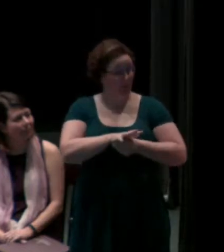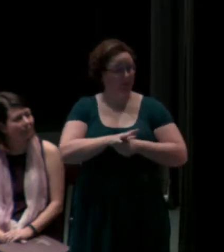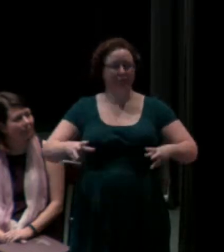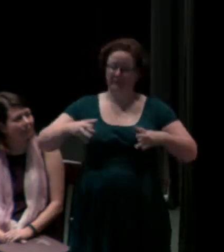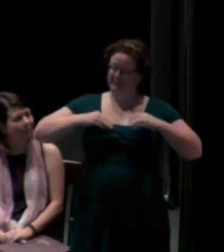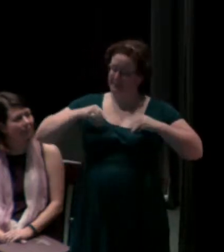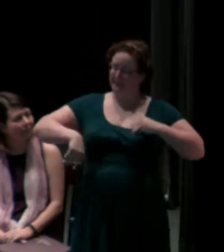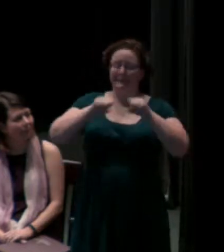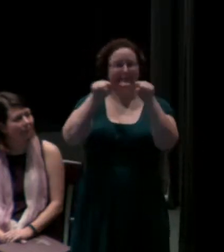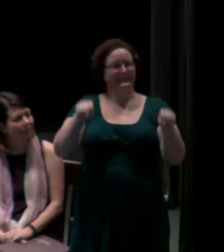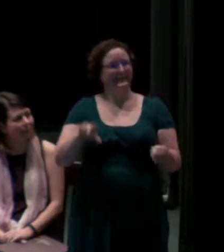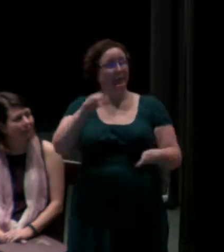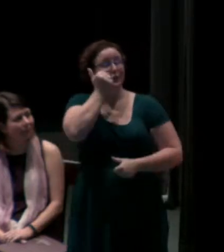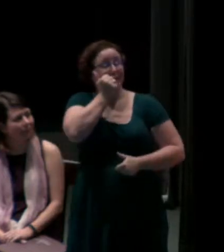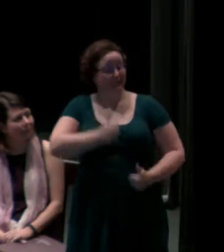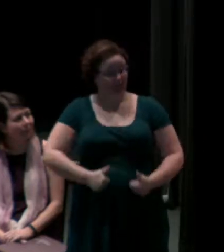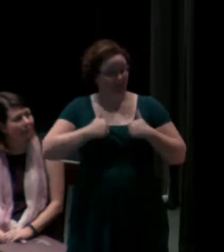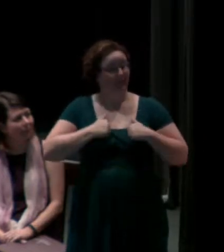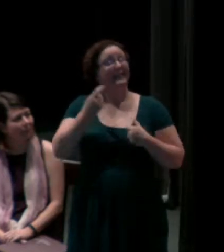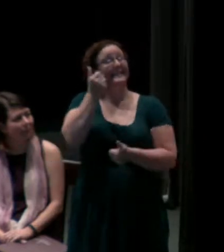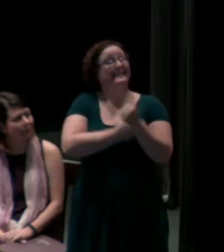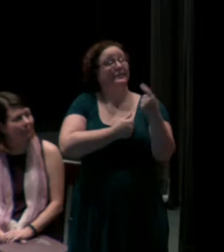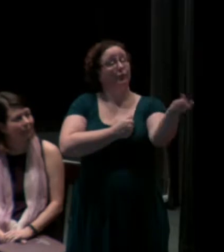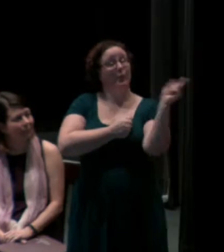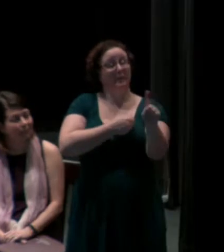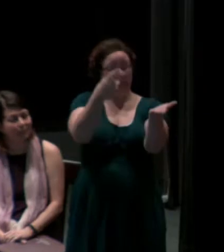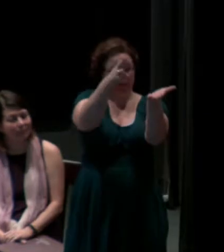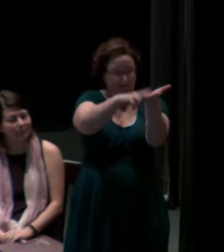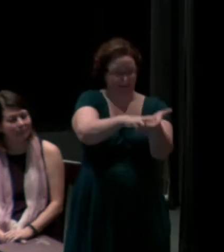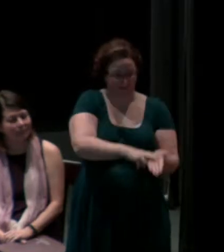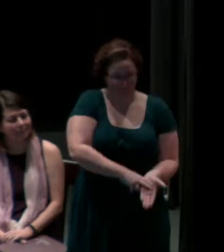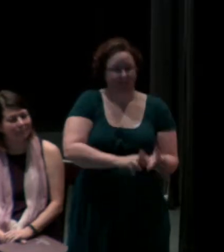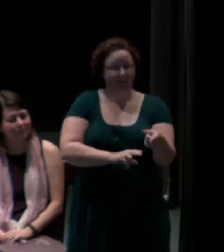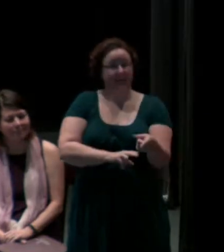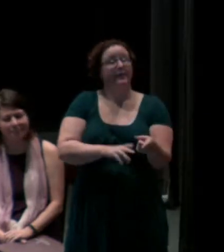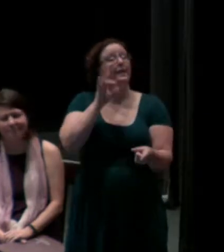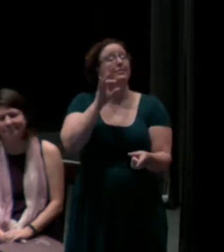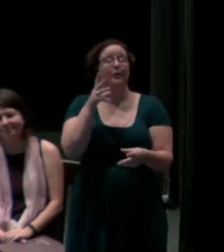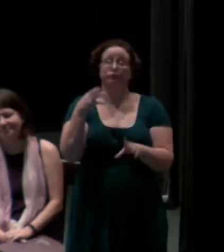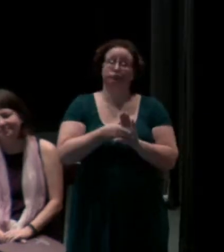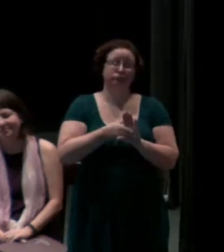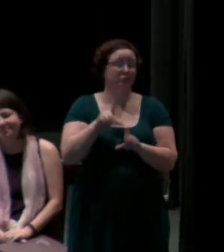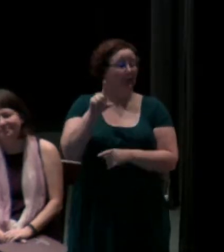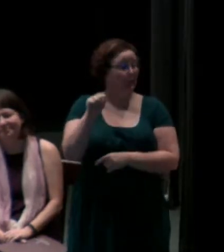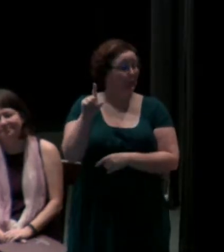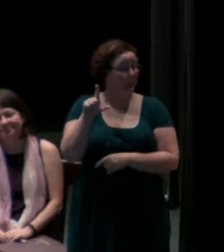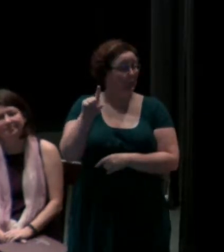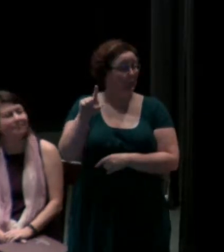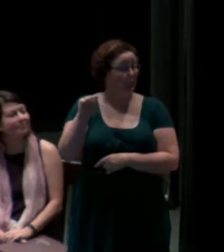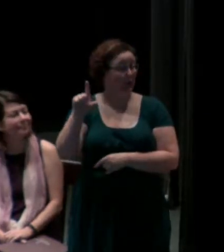your way of life. Then you will come forward and individually sign the honor code. Your signatures will join those of classes